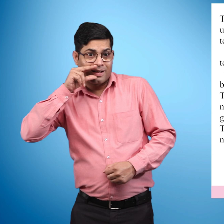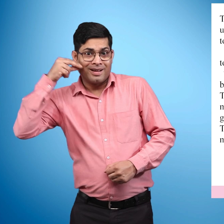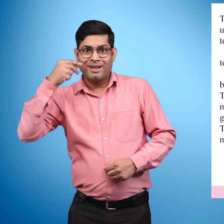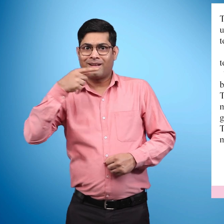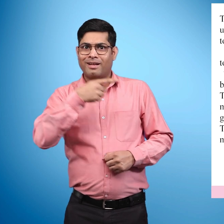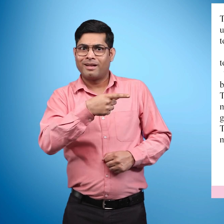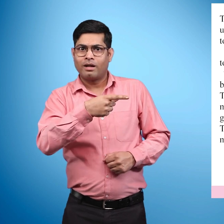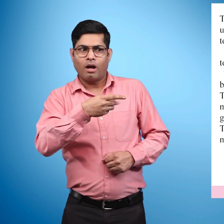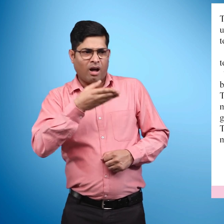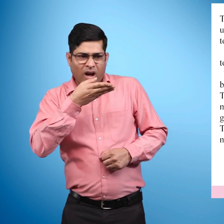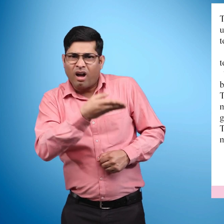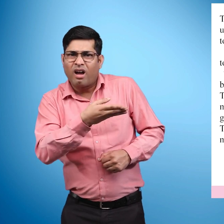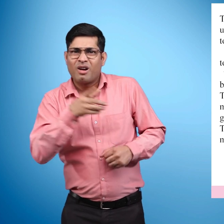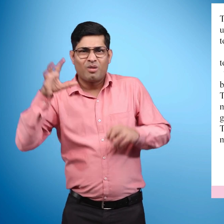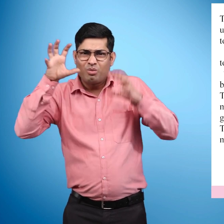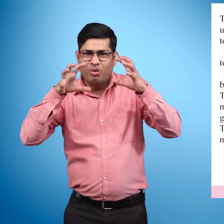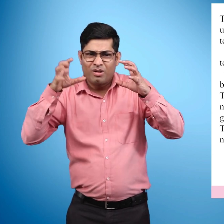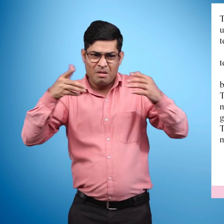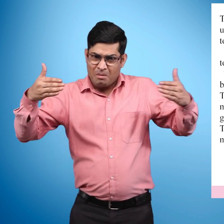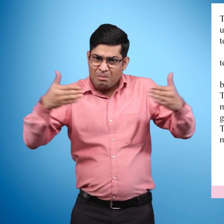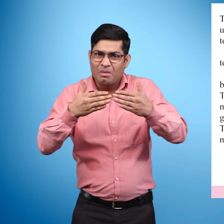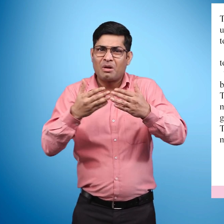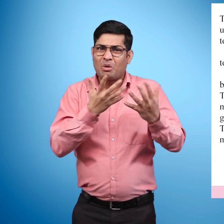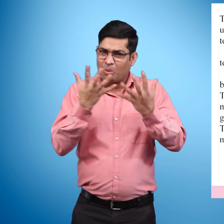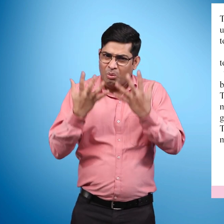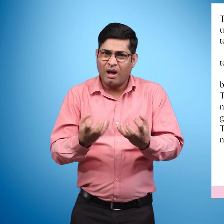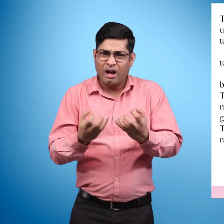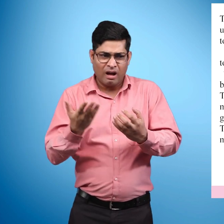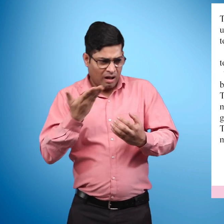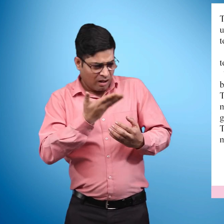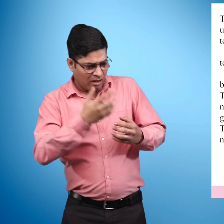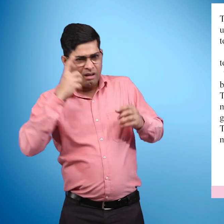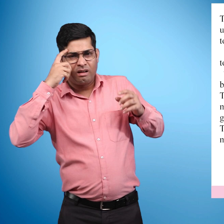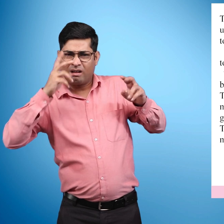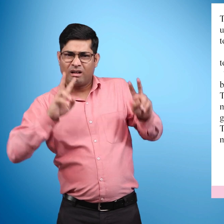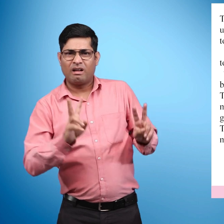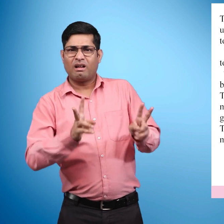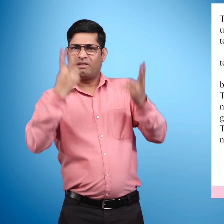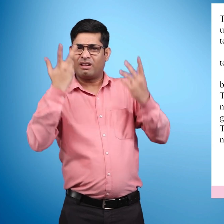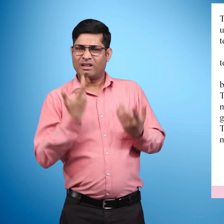But here was this unfeeling creature claiming he wanted to meet a ghost. It didn't make